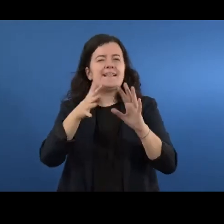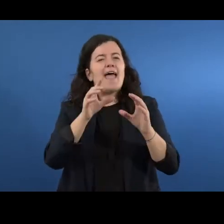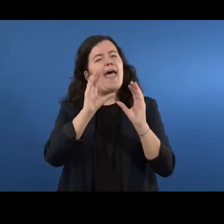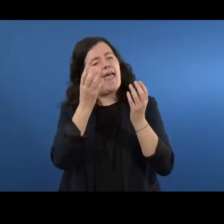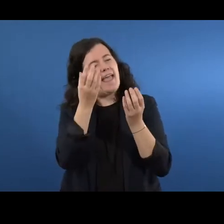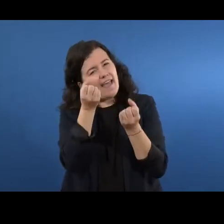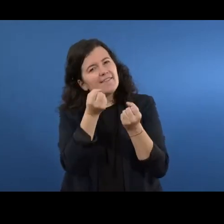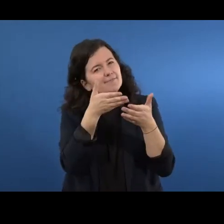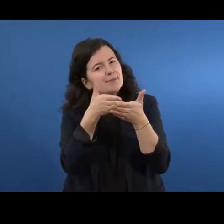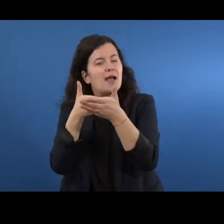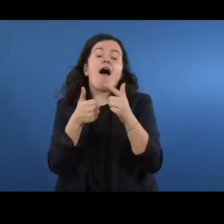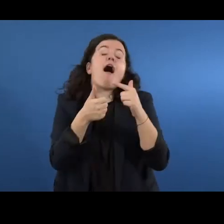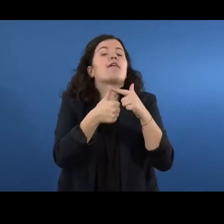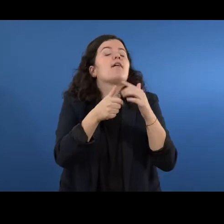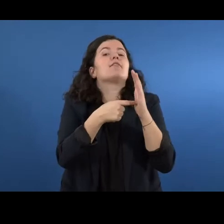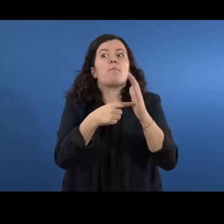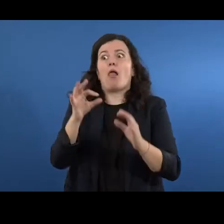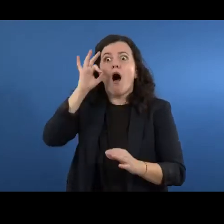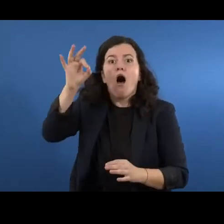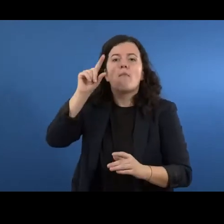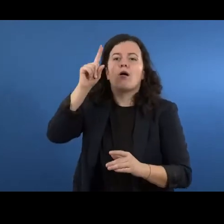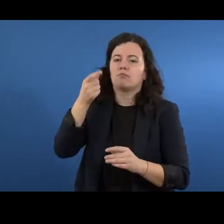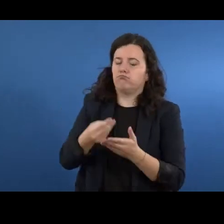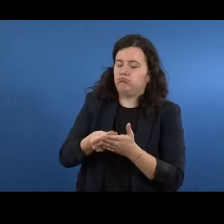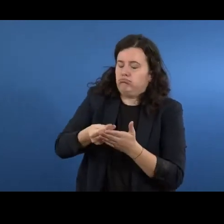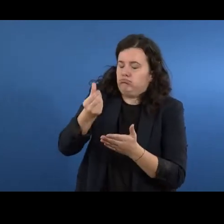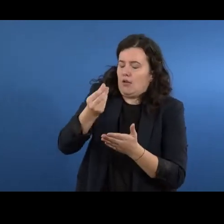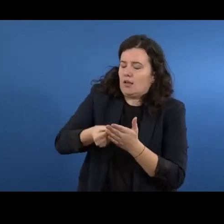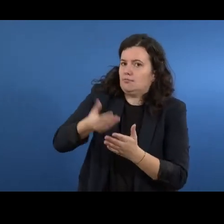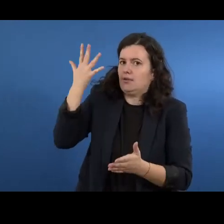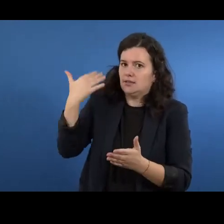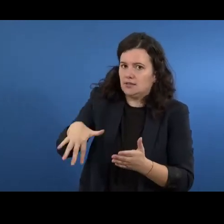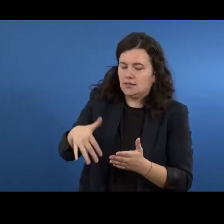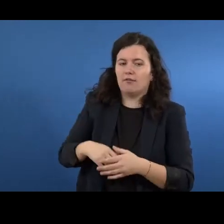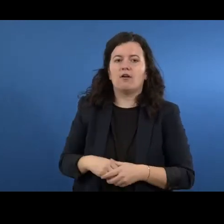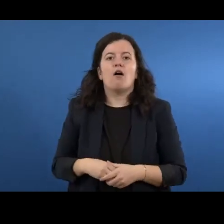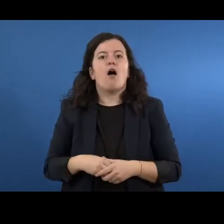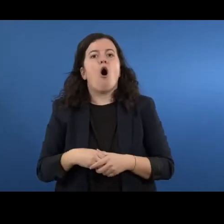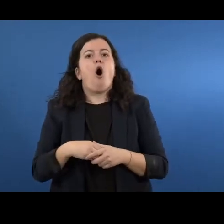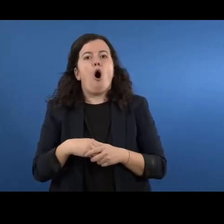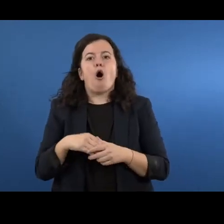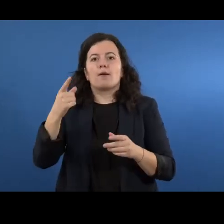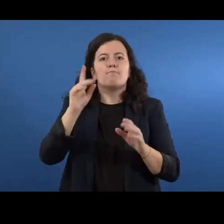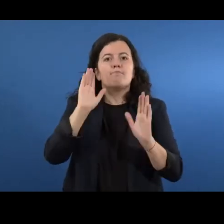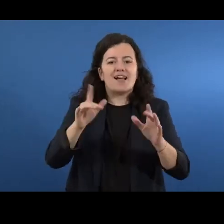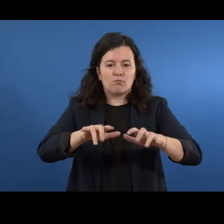the cost of such technologies or software, the lack